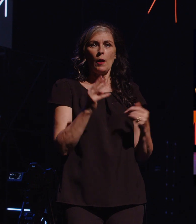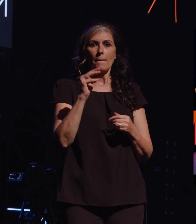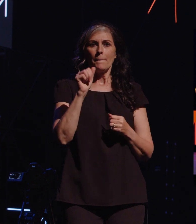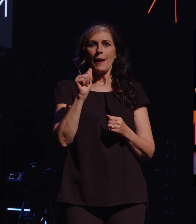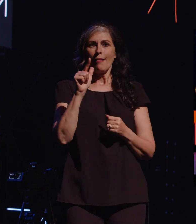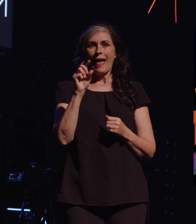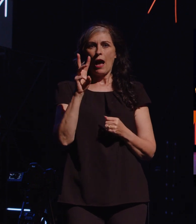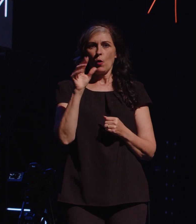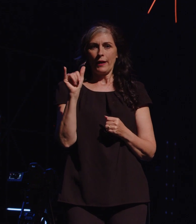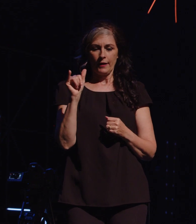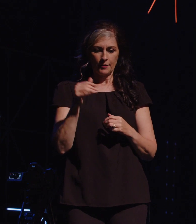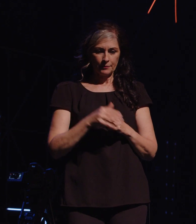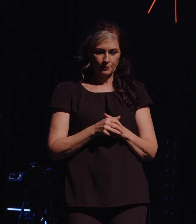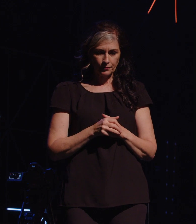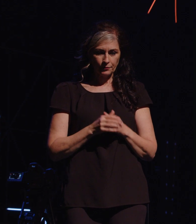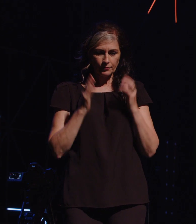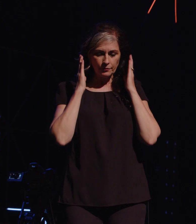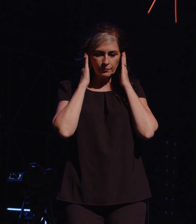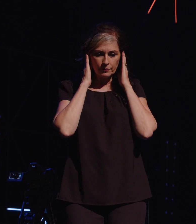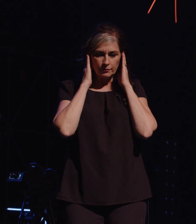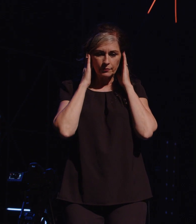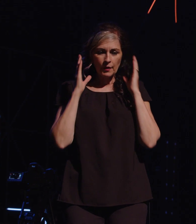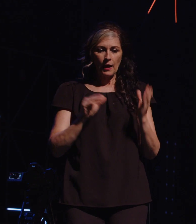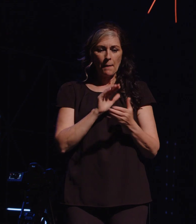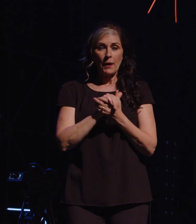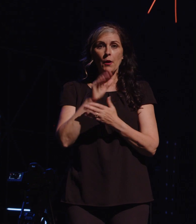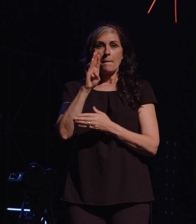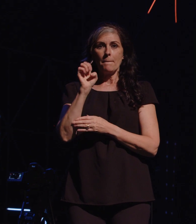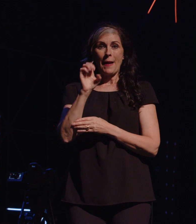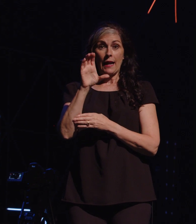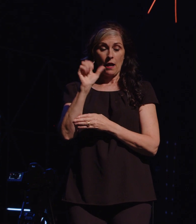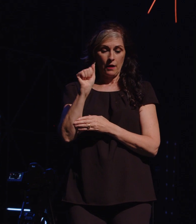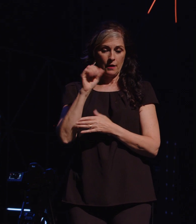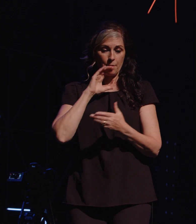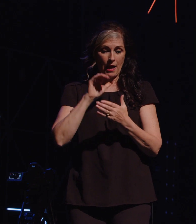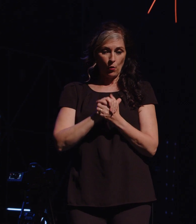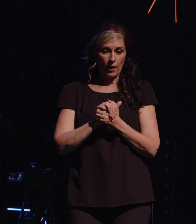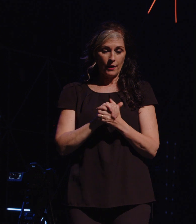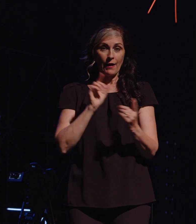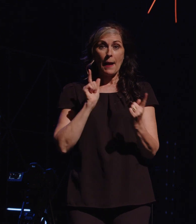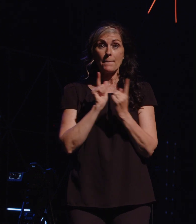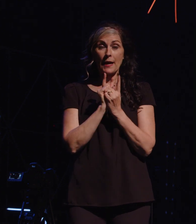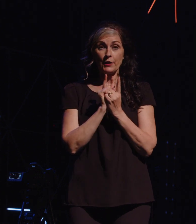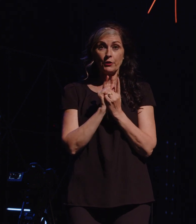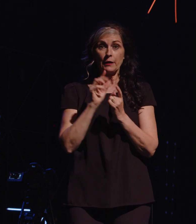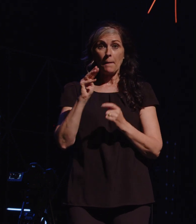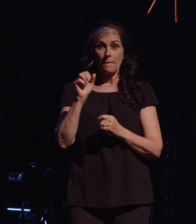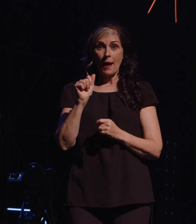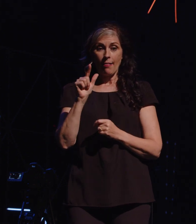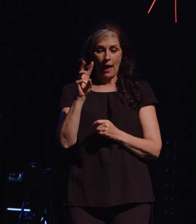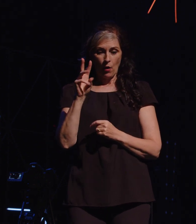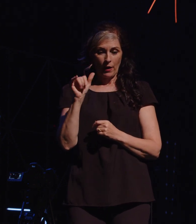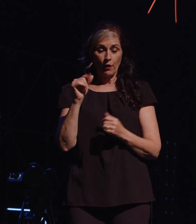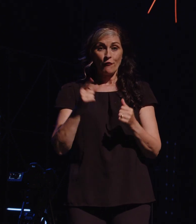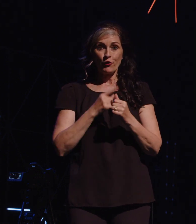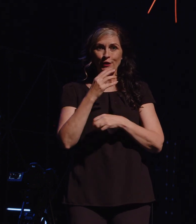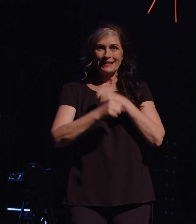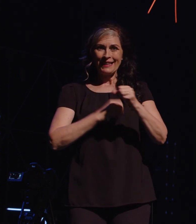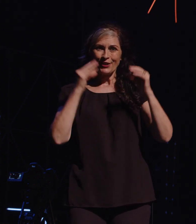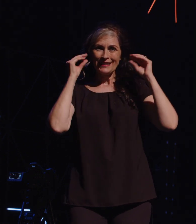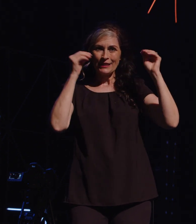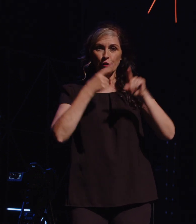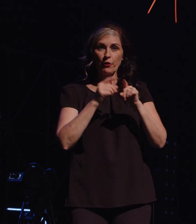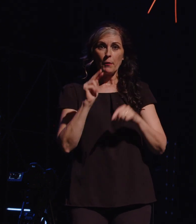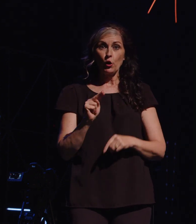Malawi? So I'm married to Becca, and actually met Becca in Malawi in our first year teaching. She's from